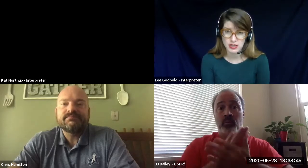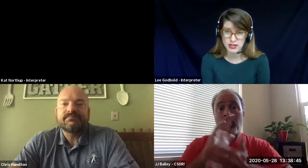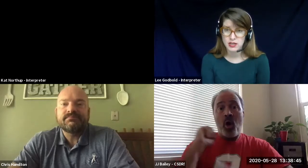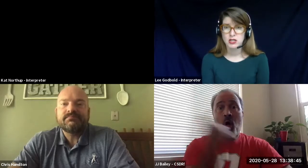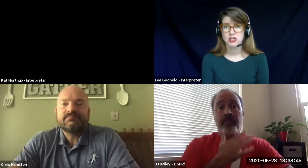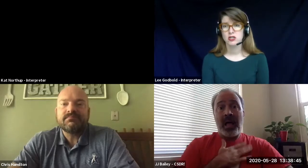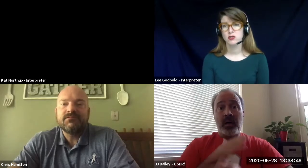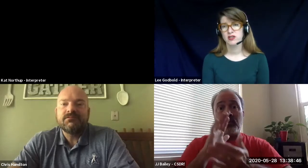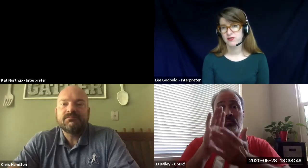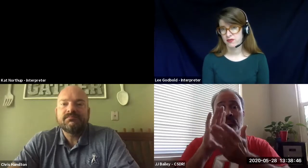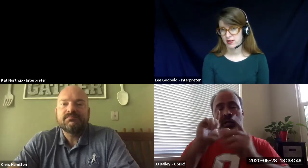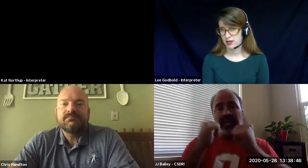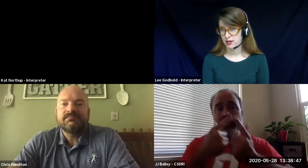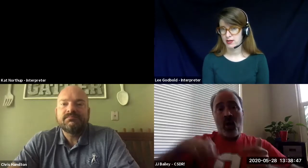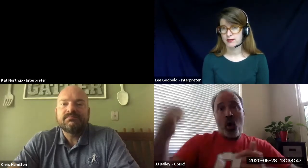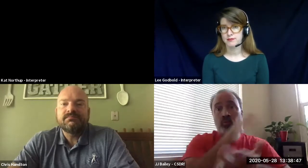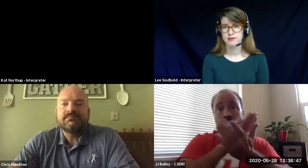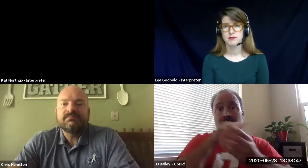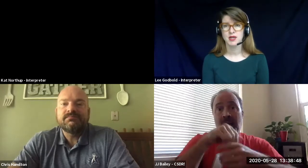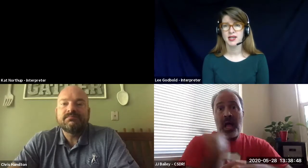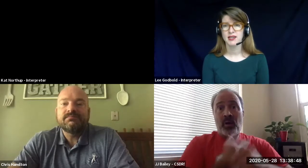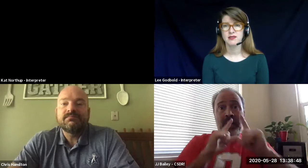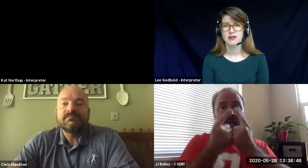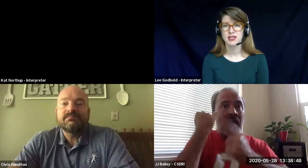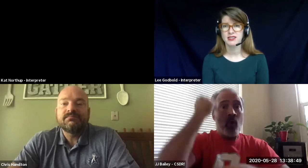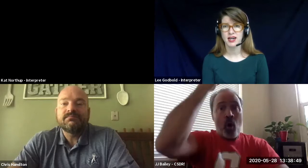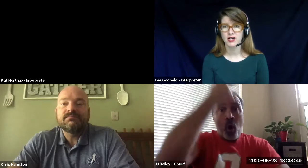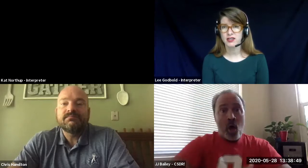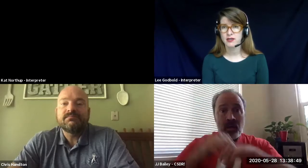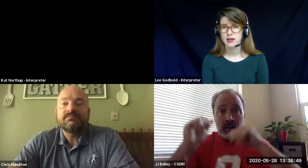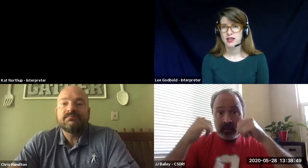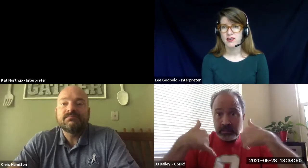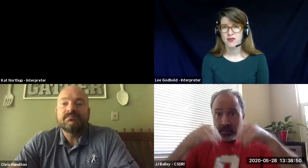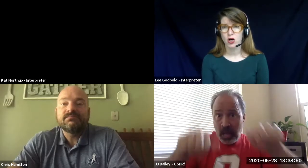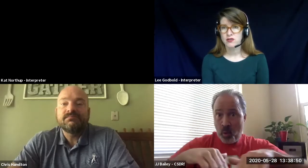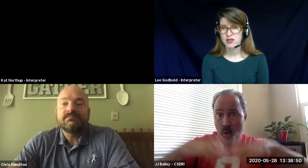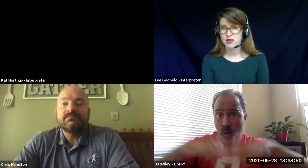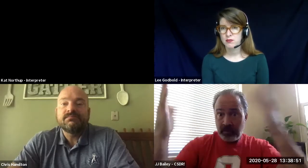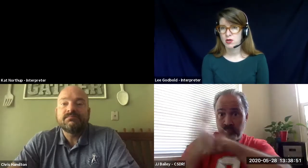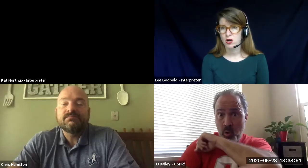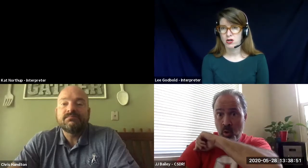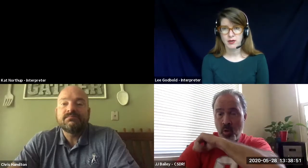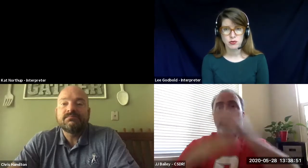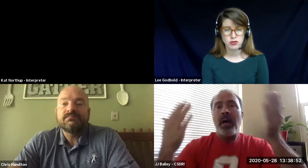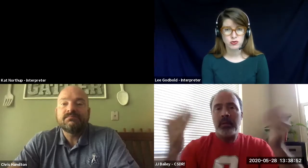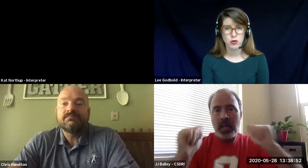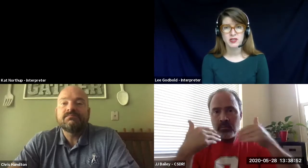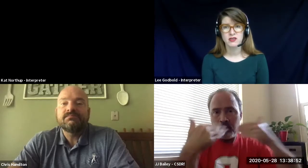league. So if my league entirety, if all of them are able to open in the